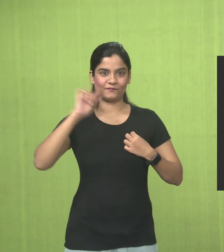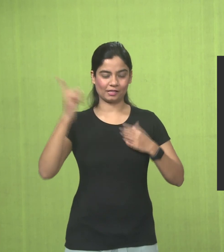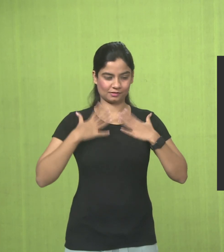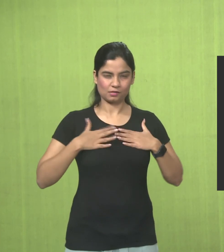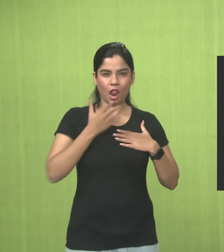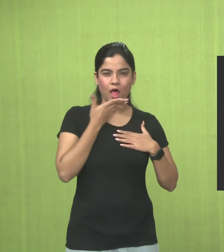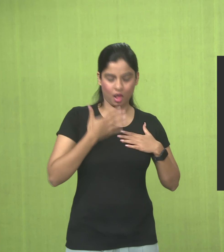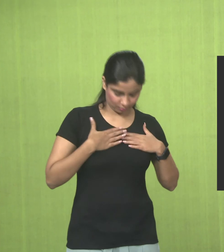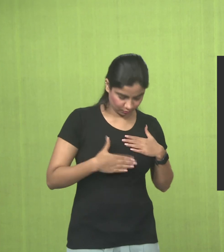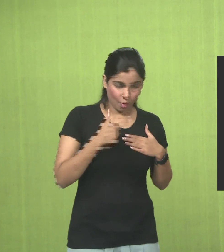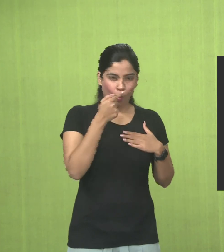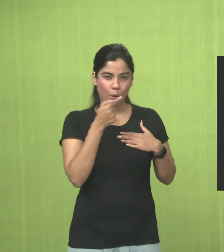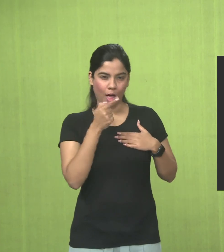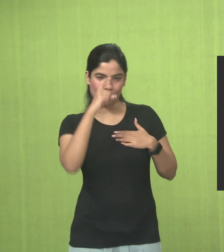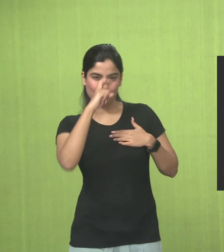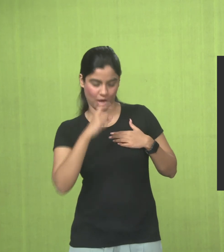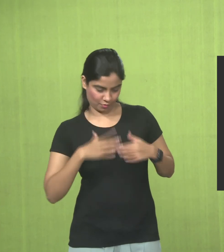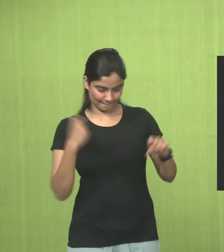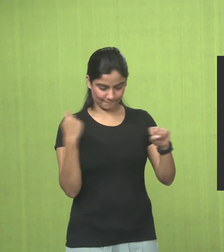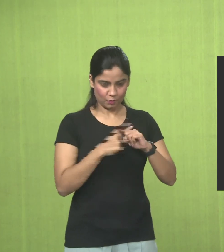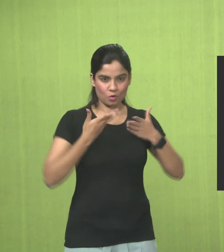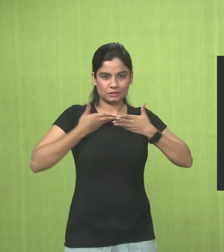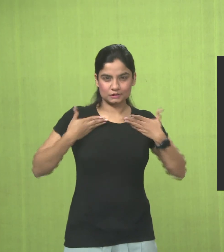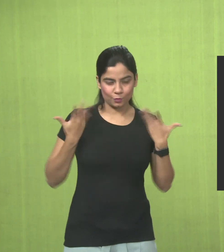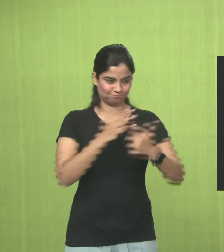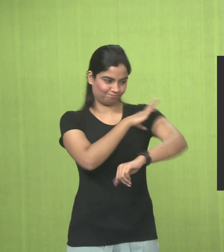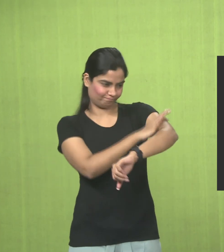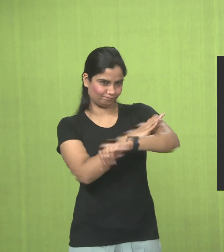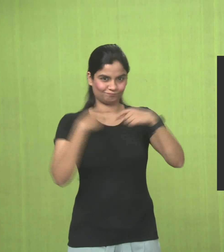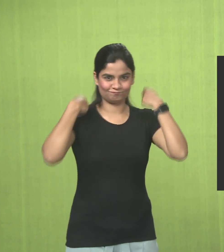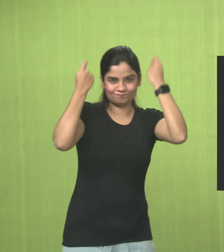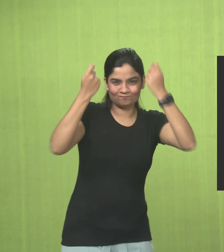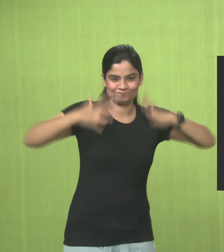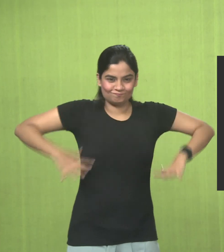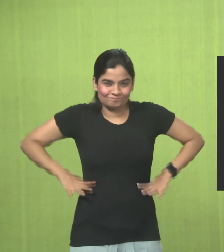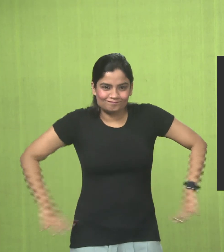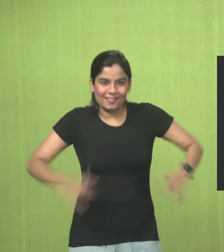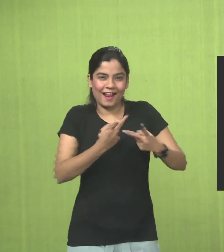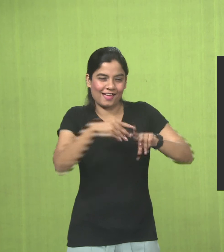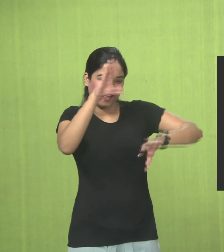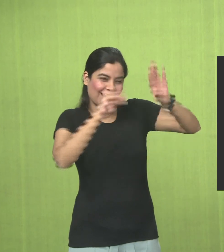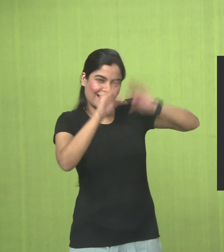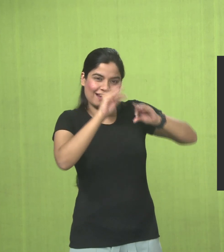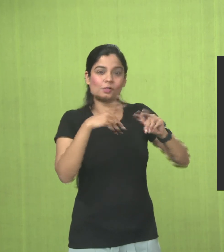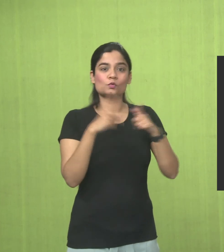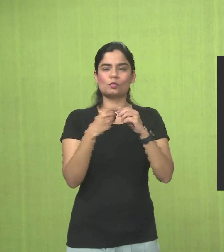Textiles and fashion designing. A person who knows a lot about fashion can also be a fashion designer.